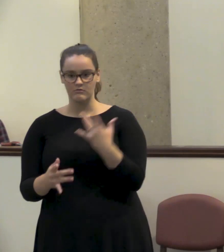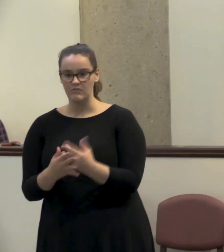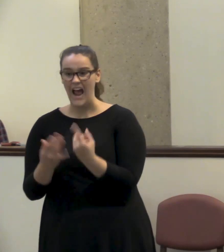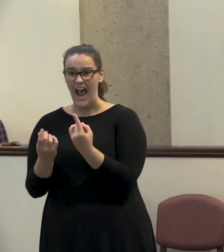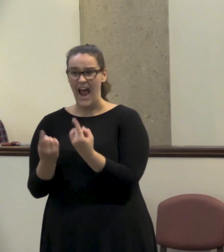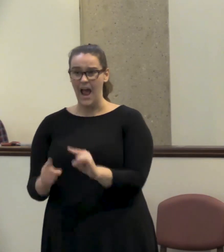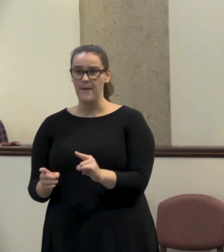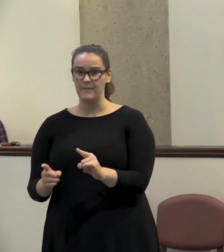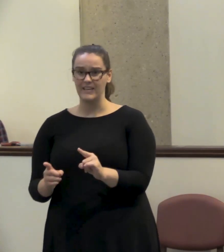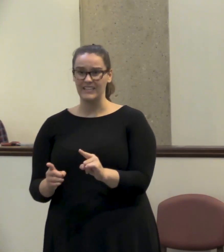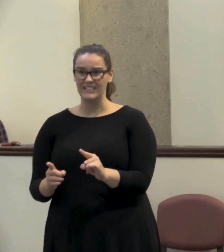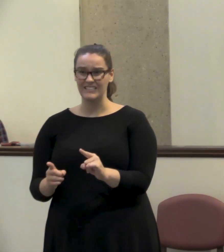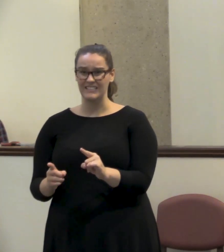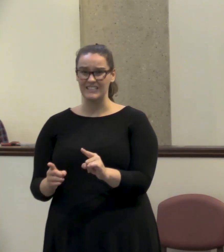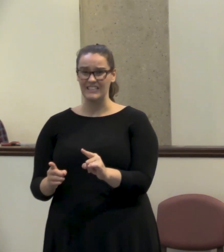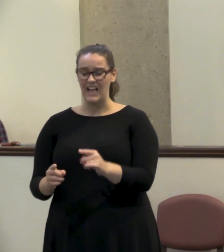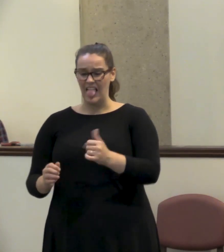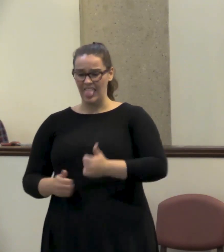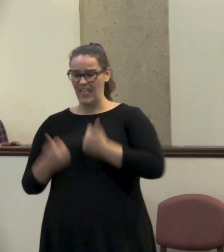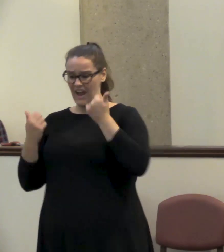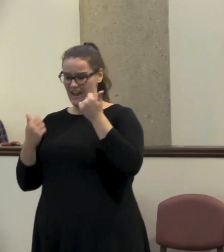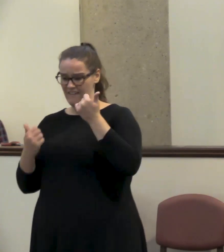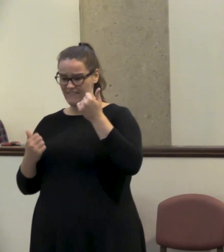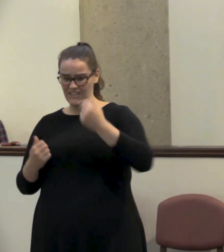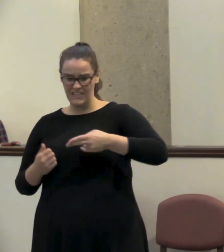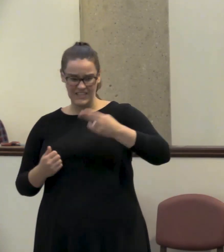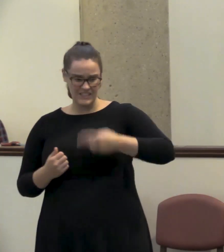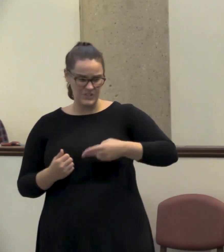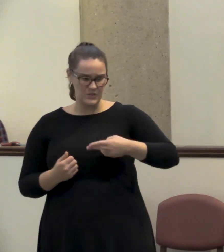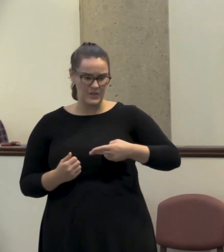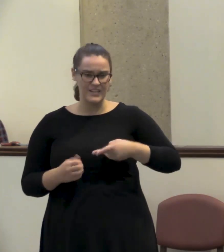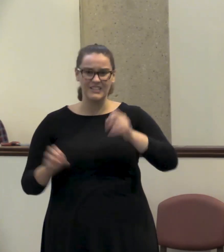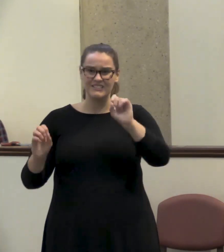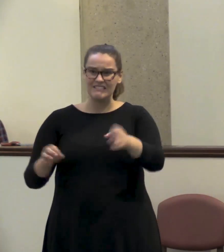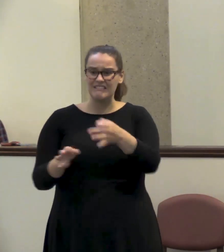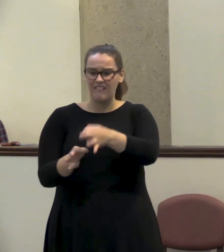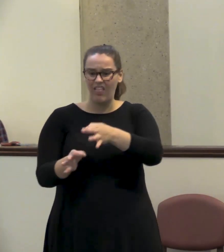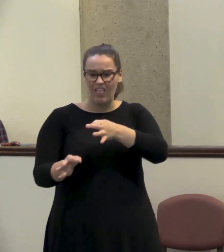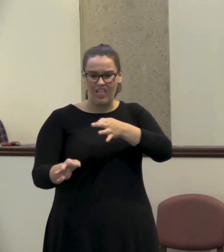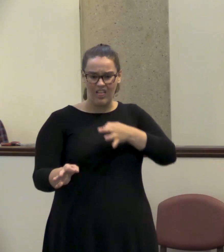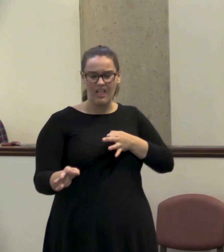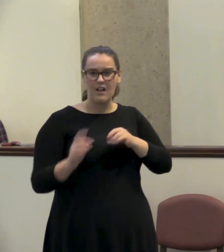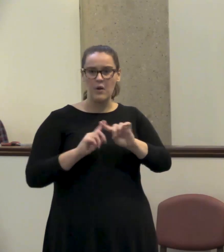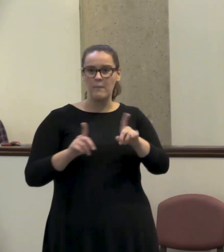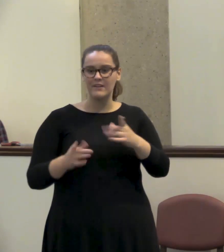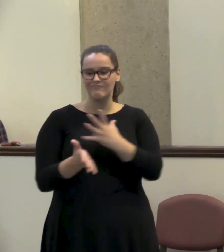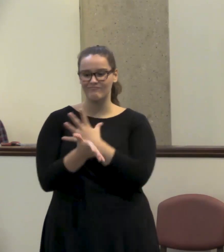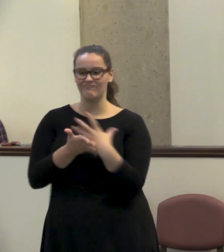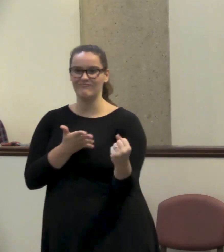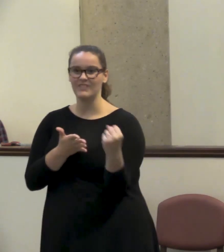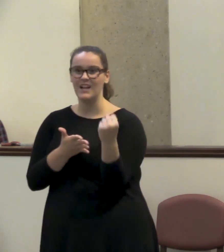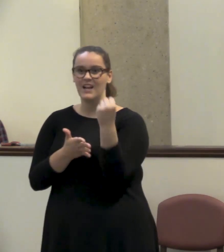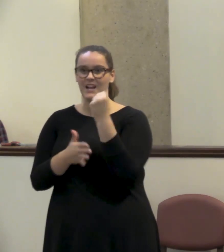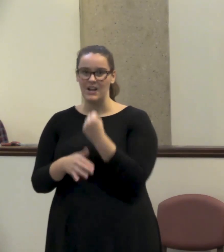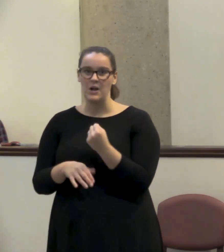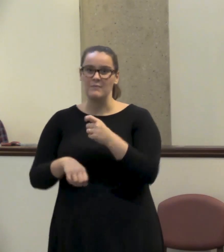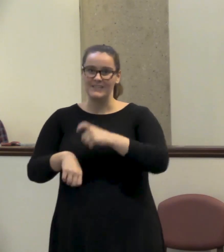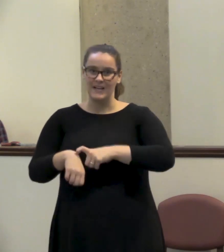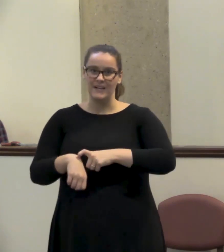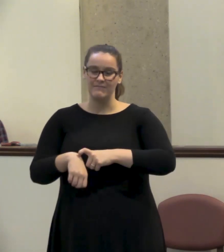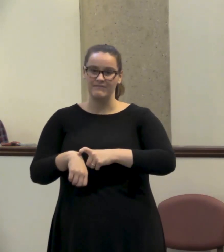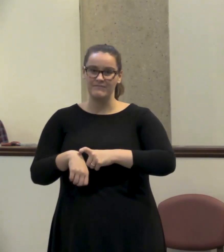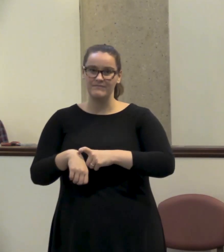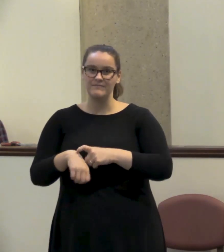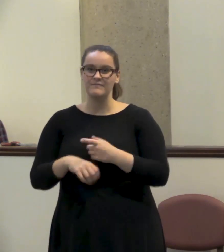as being too late. Procrastination is still the thief of time. Over the bleached bones and